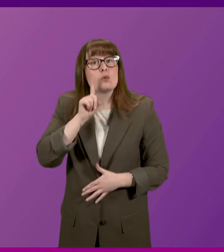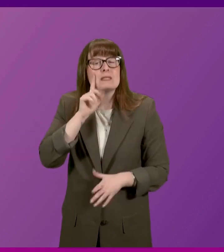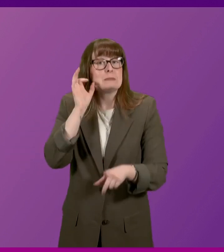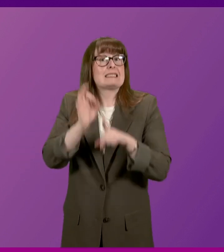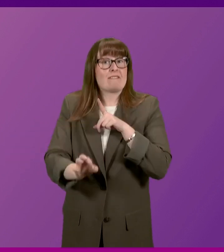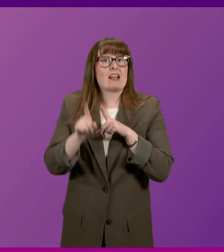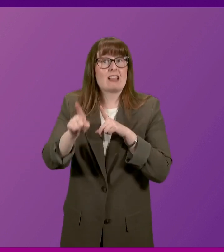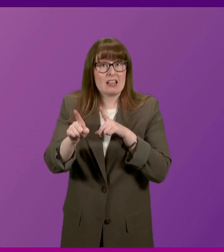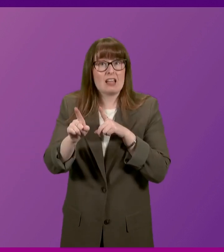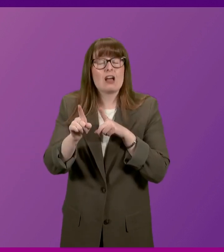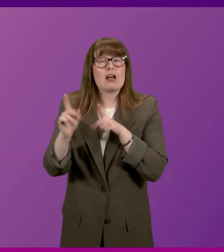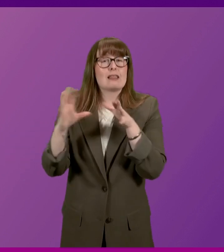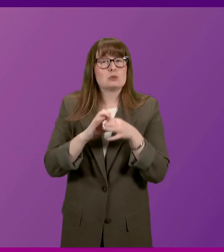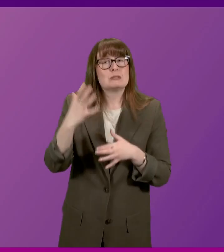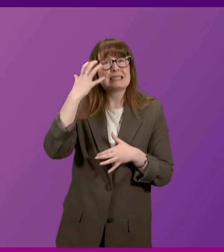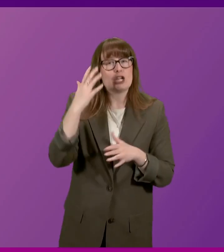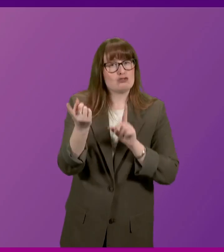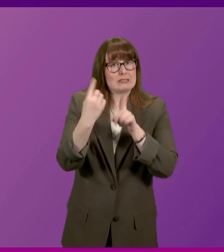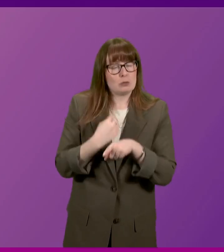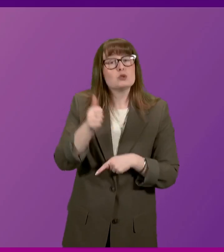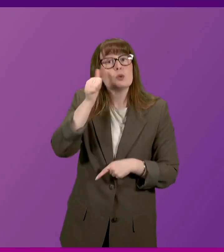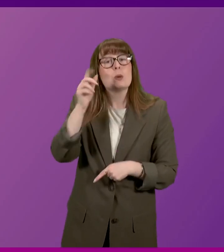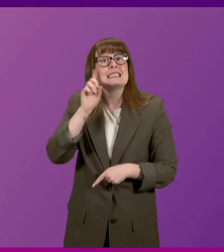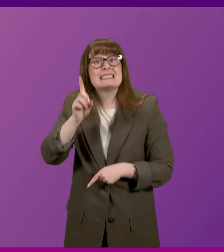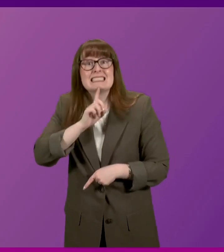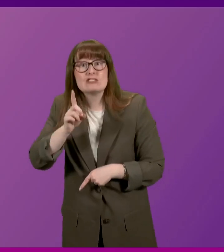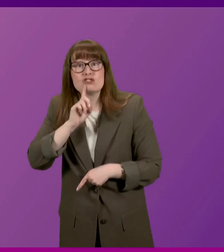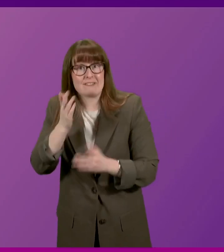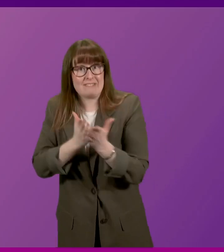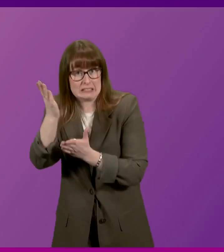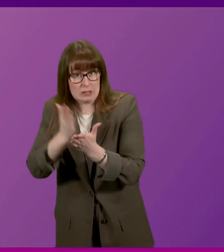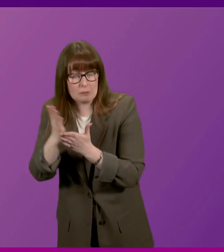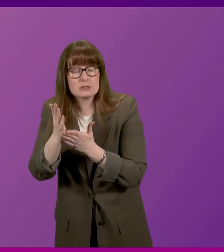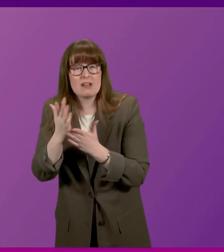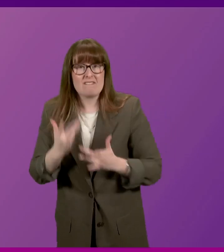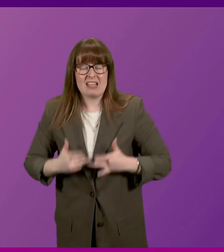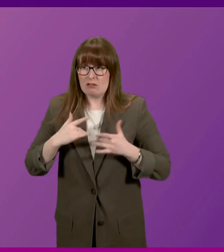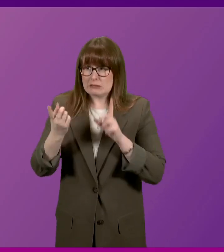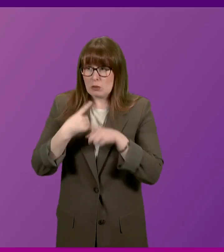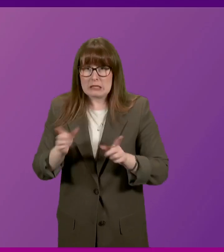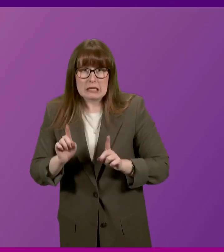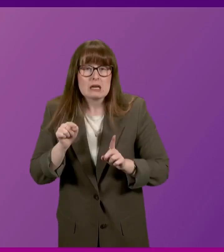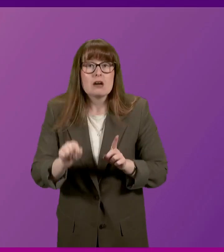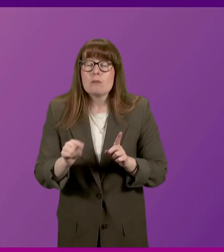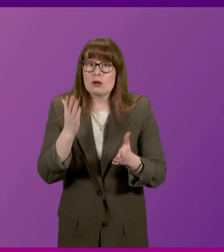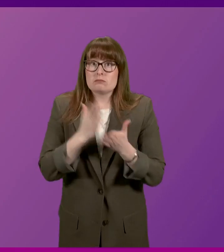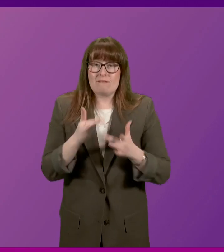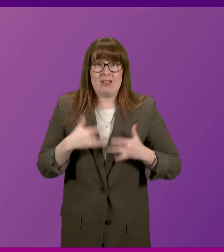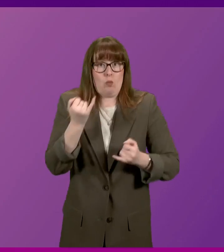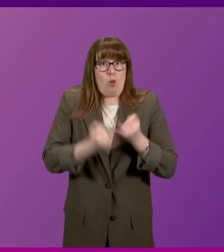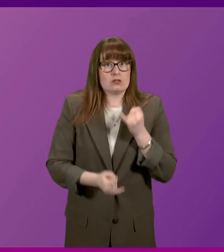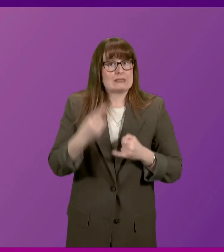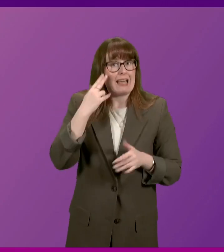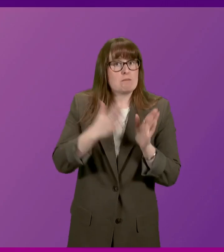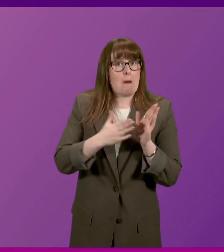particularly fear the statutory response. We know that hearing victim survivors also fear that response, but it was acutely felt by deaf